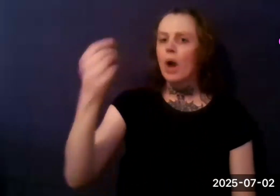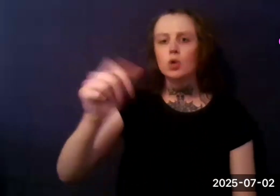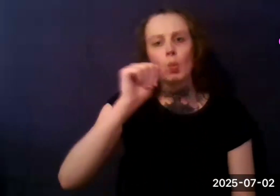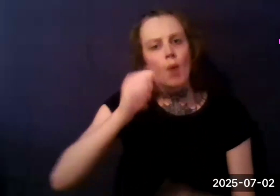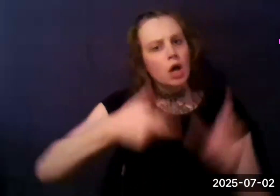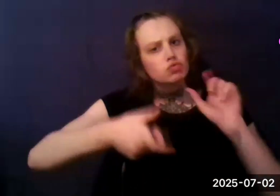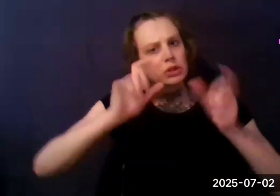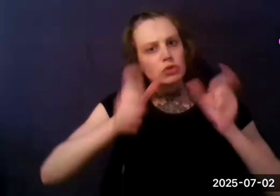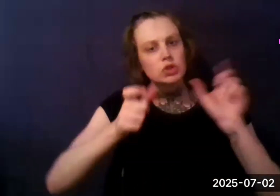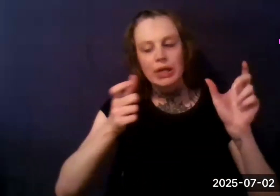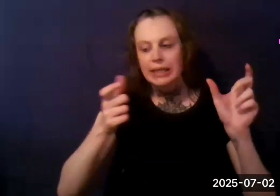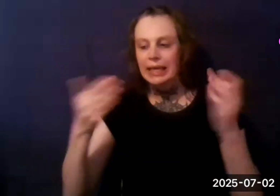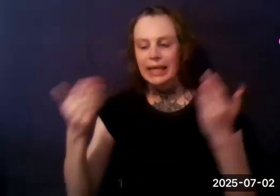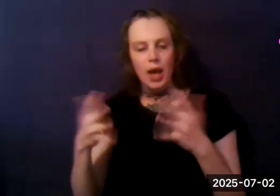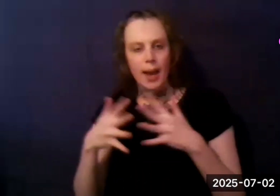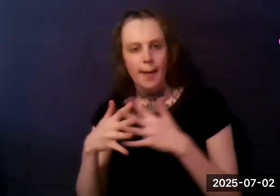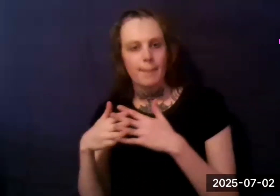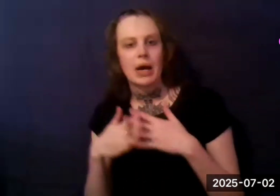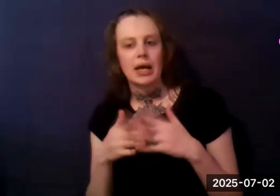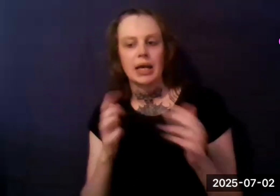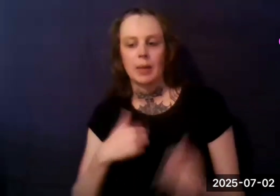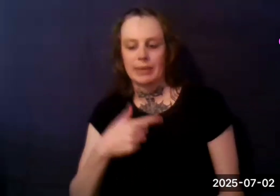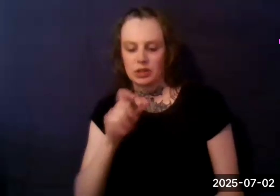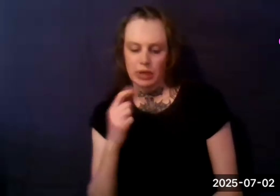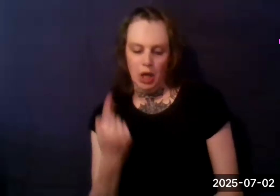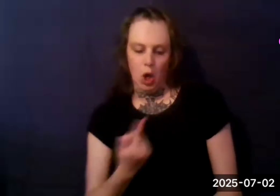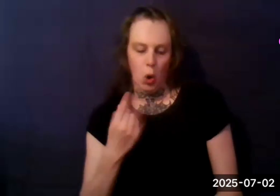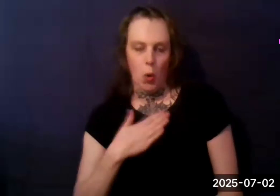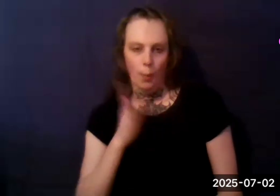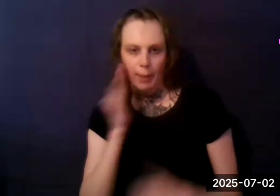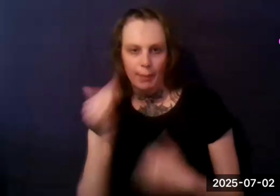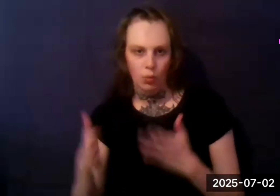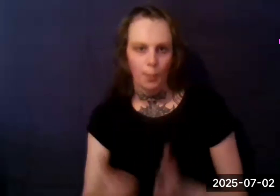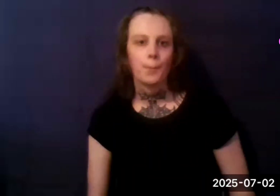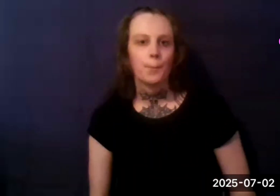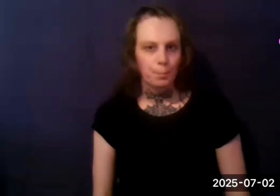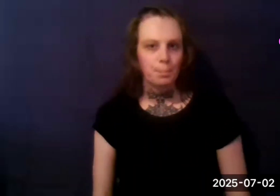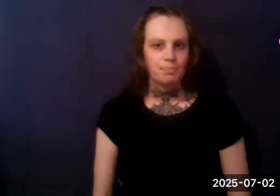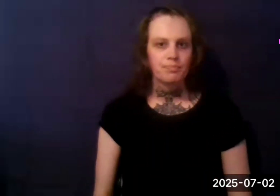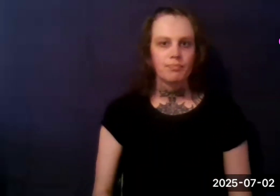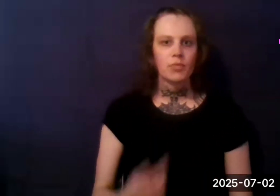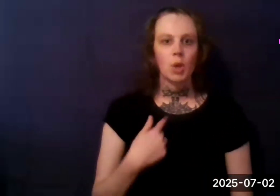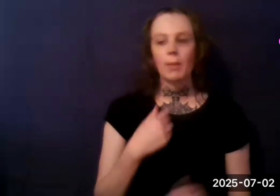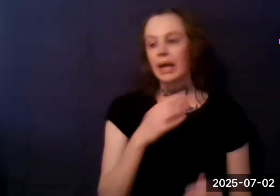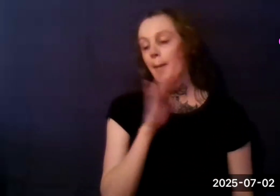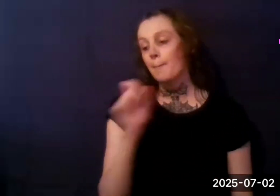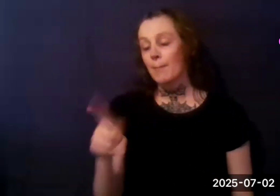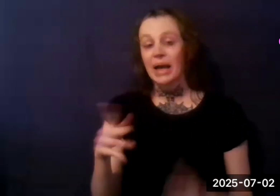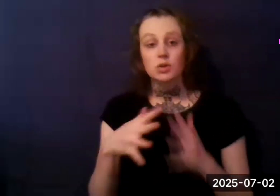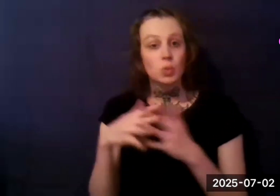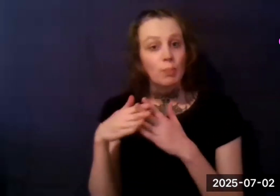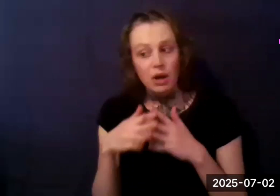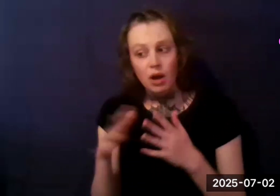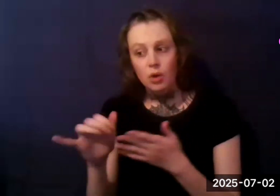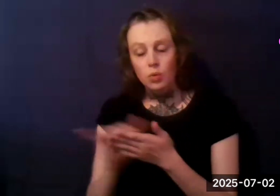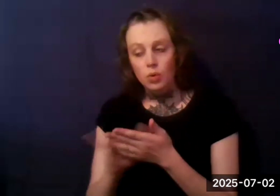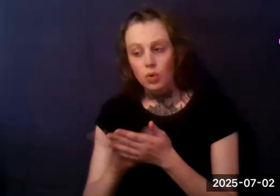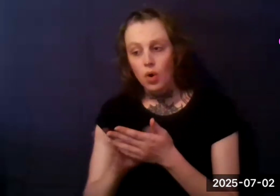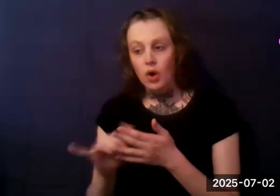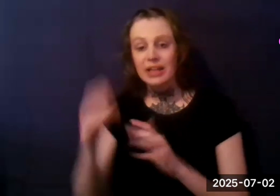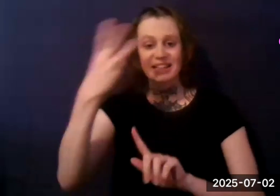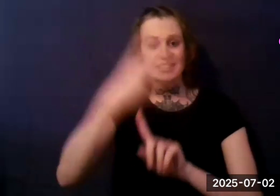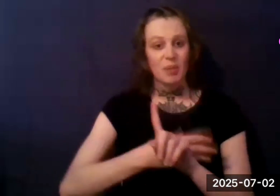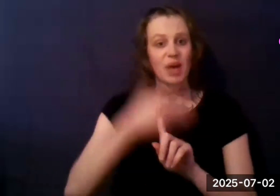I think it was like not even 6 months of coming back to the States, I was in my first psych ward. And this was